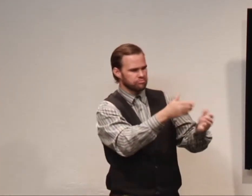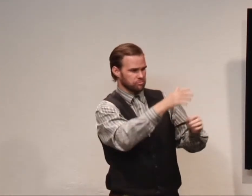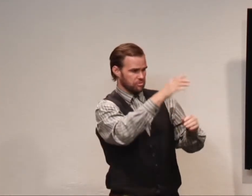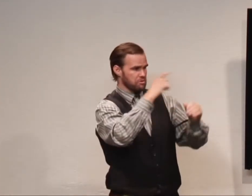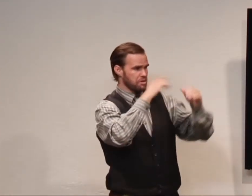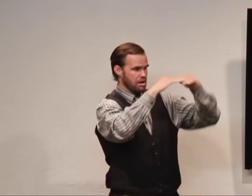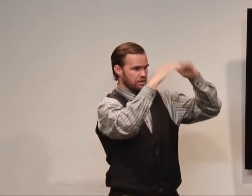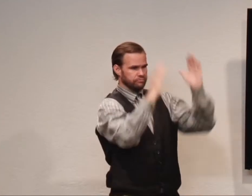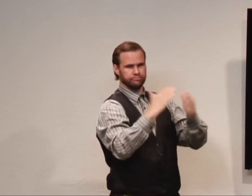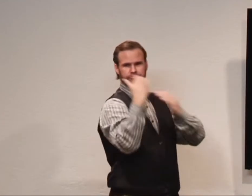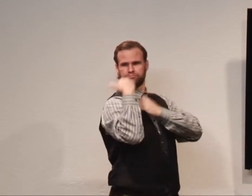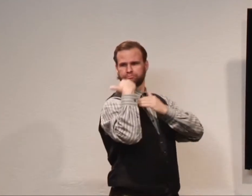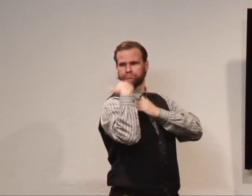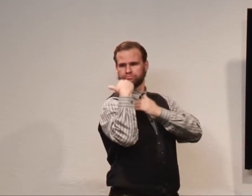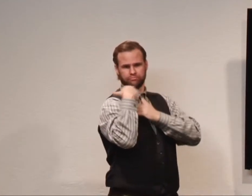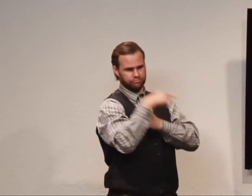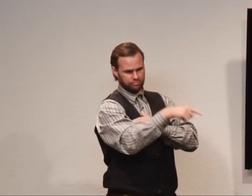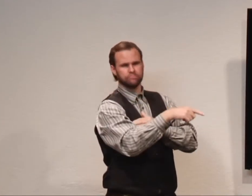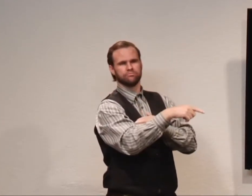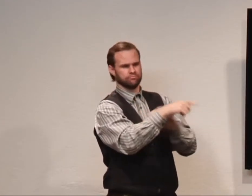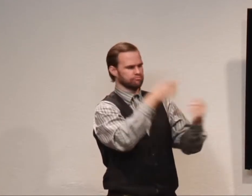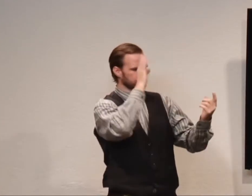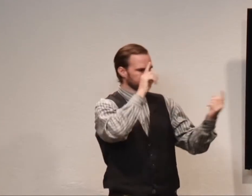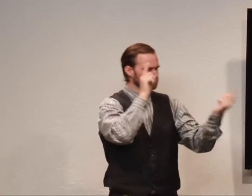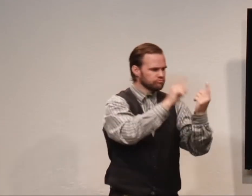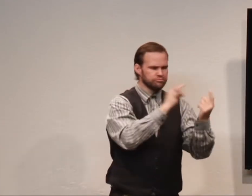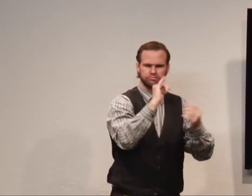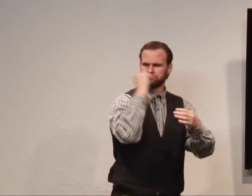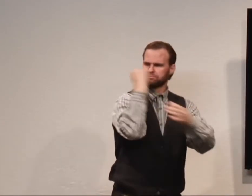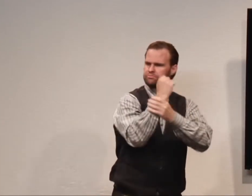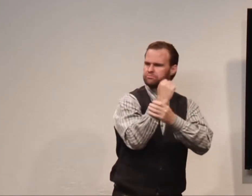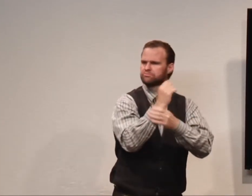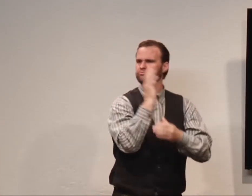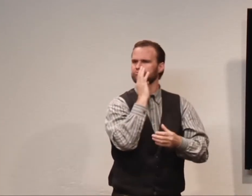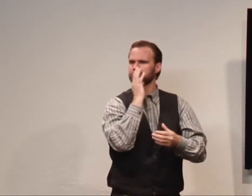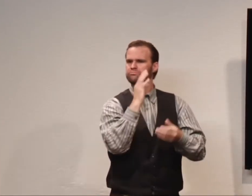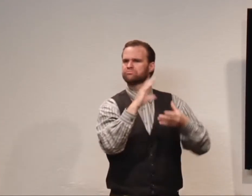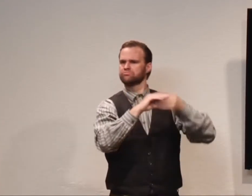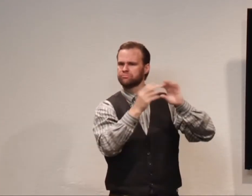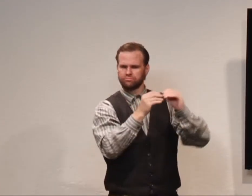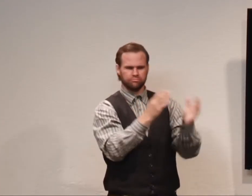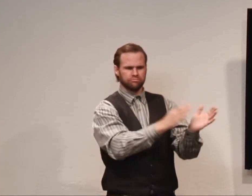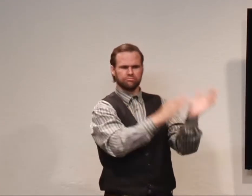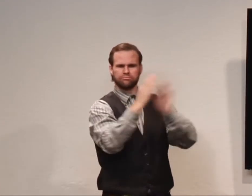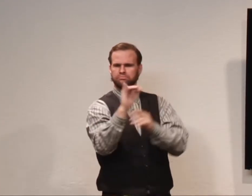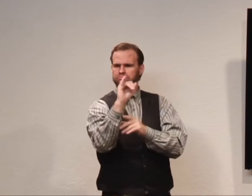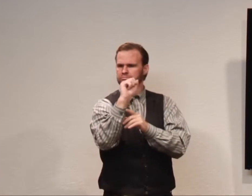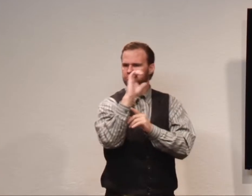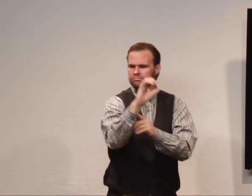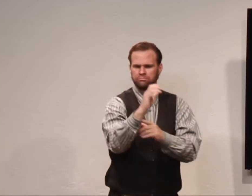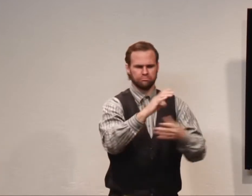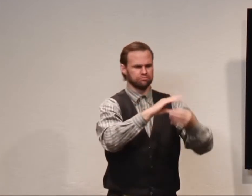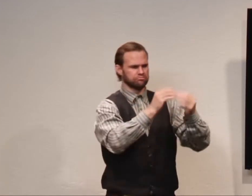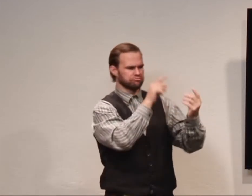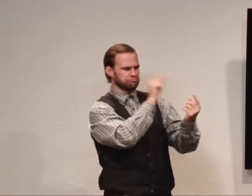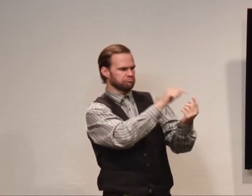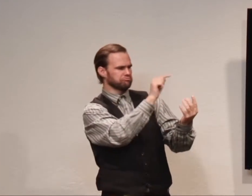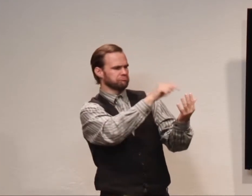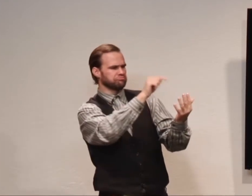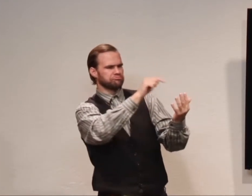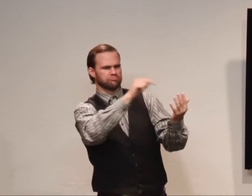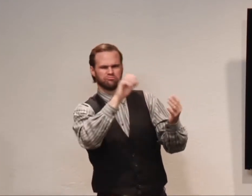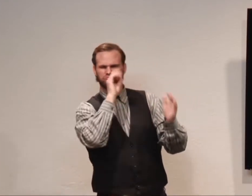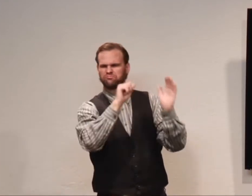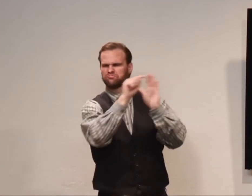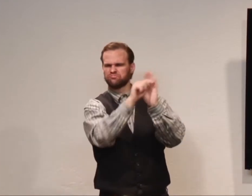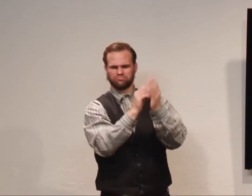not just every household leader, not just the patriarch of the family who could offer these sacrifices. It